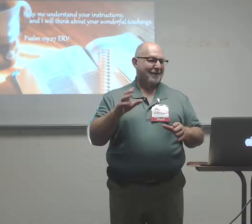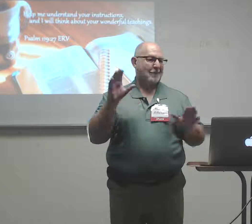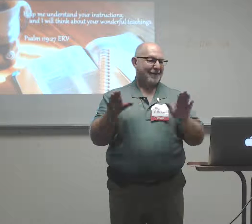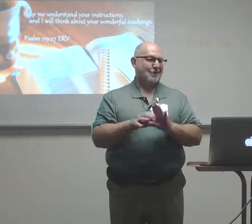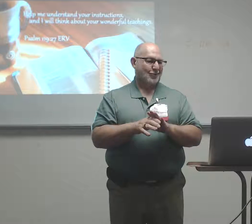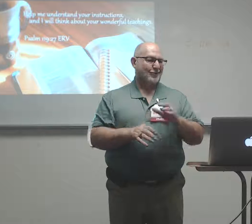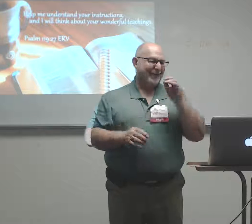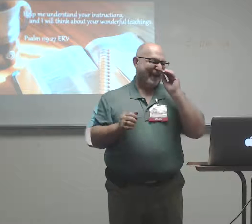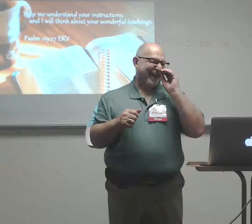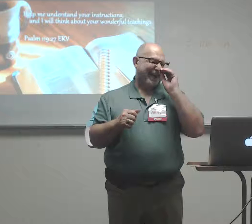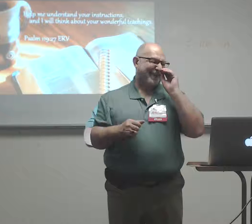picture here.